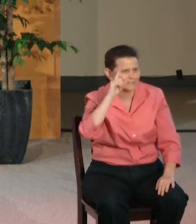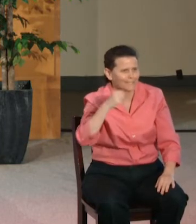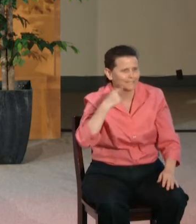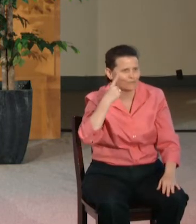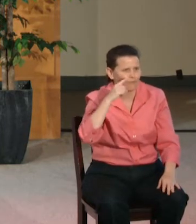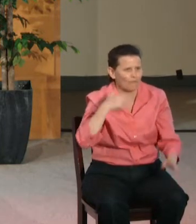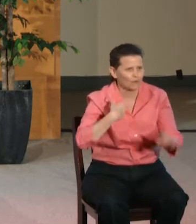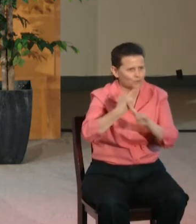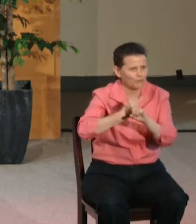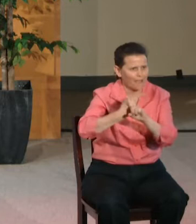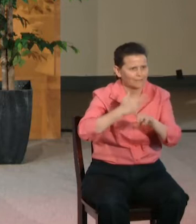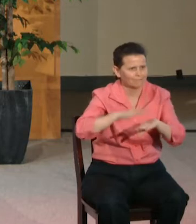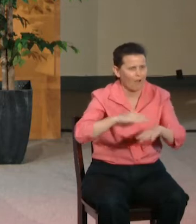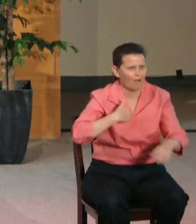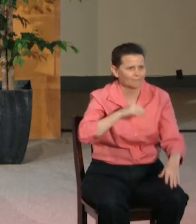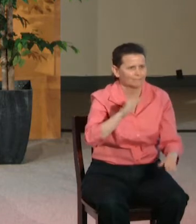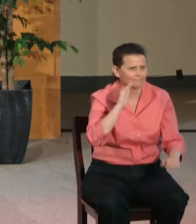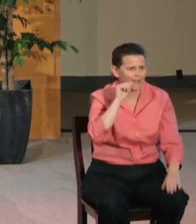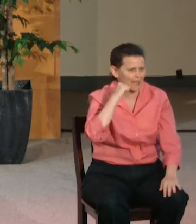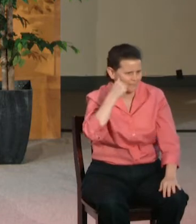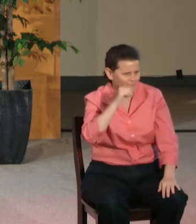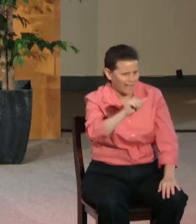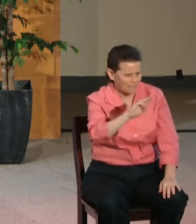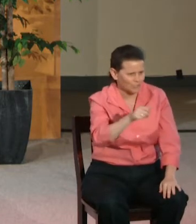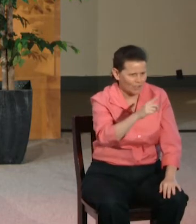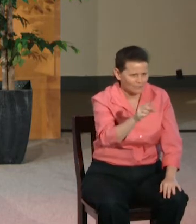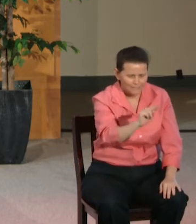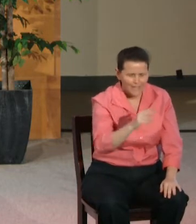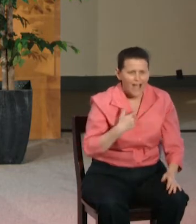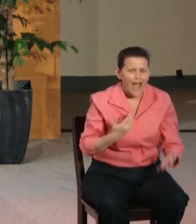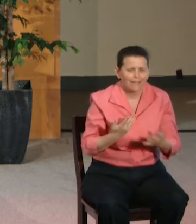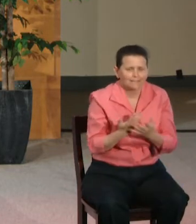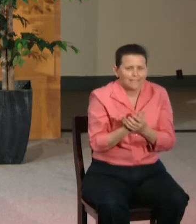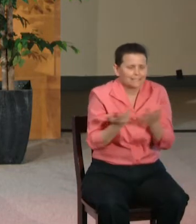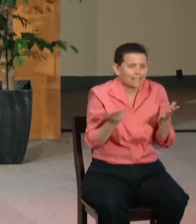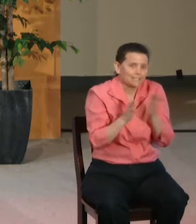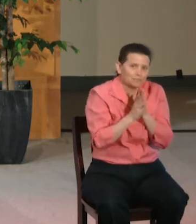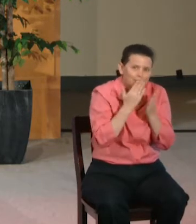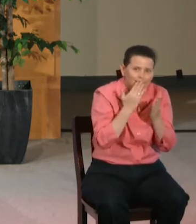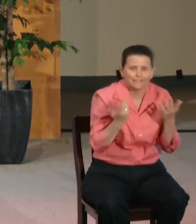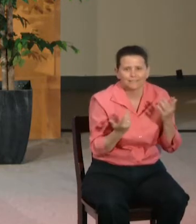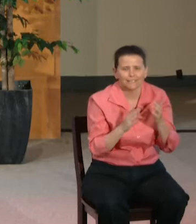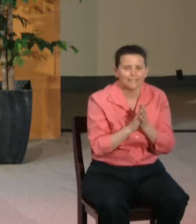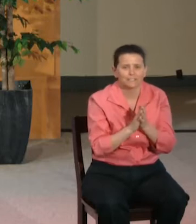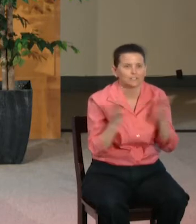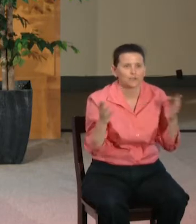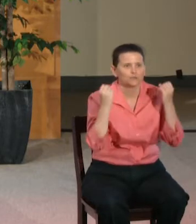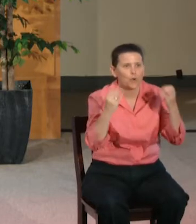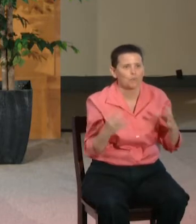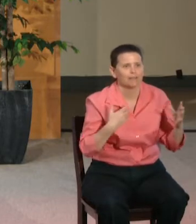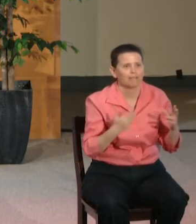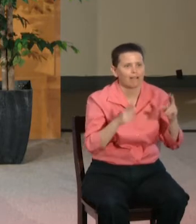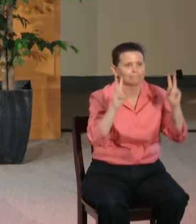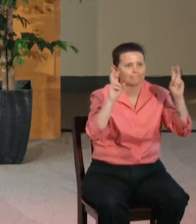watching it and kind of making notes and everything. I was like, man, there are so many rabbit holes I could go down here today. I could talk about this and I could talk about that and everything. Like, learning to just stay